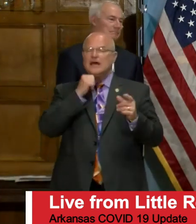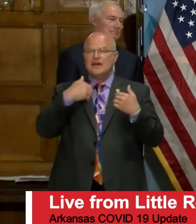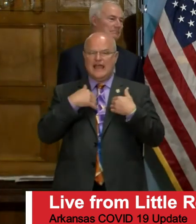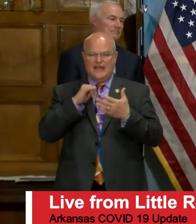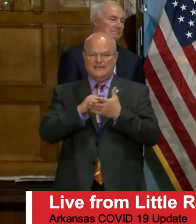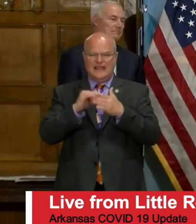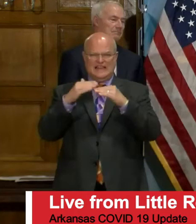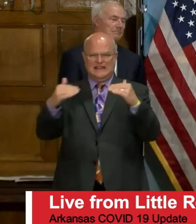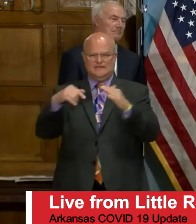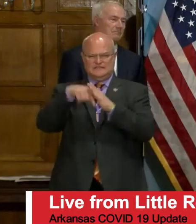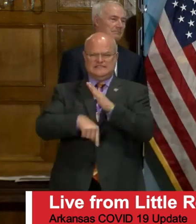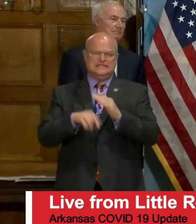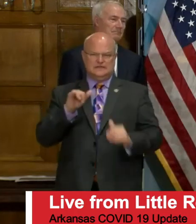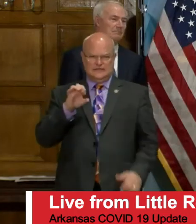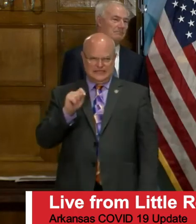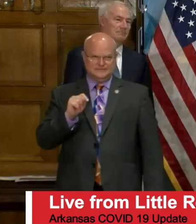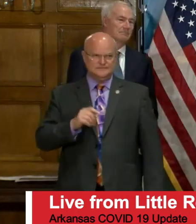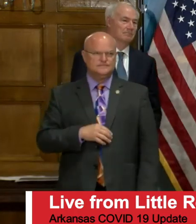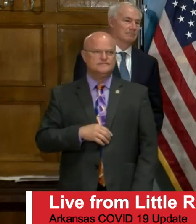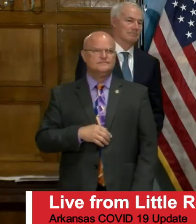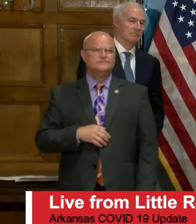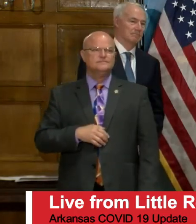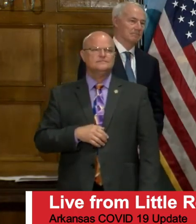don't have that level of detail yet.